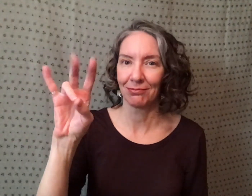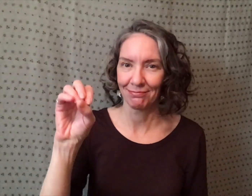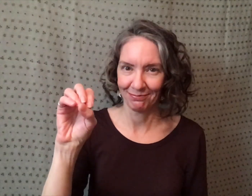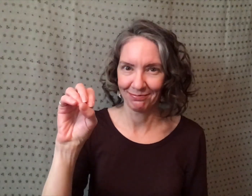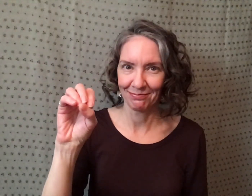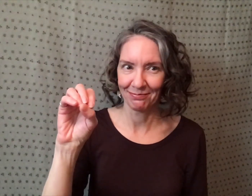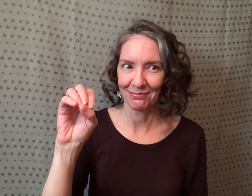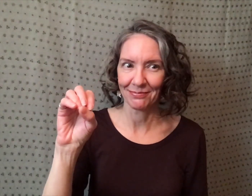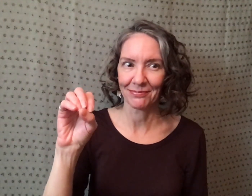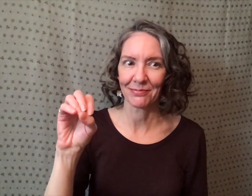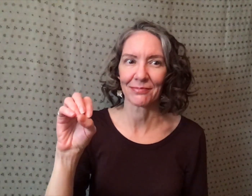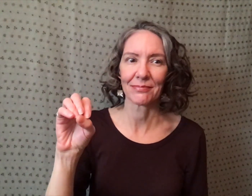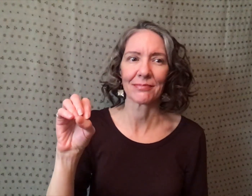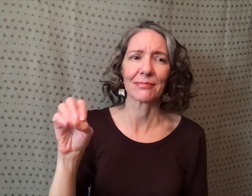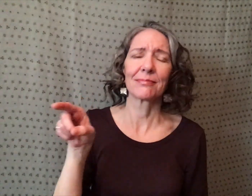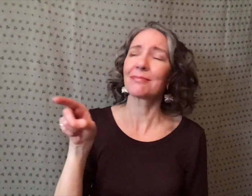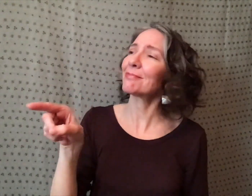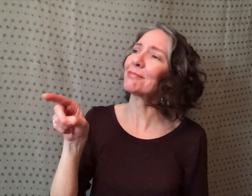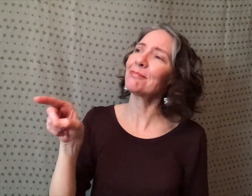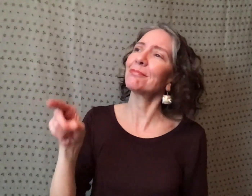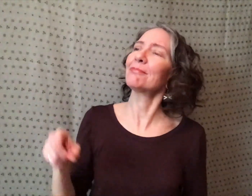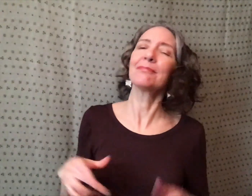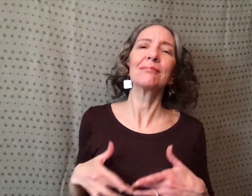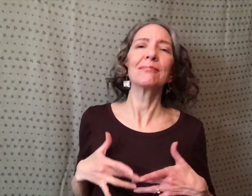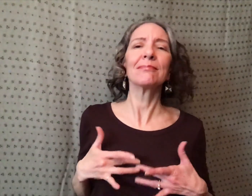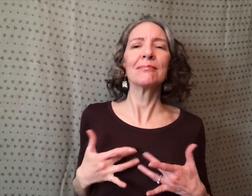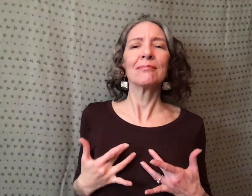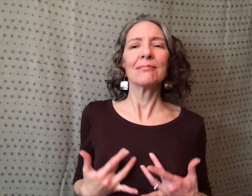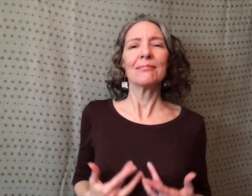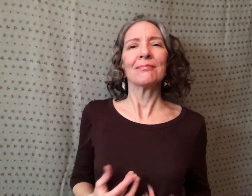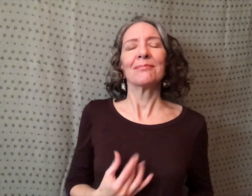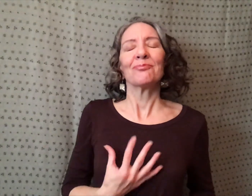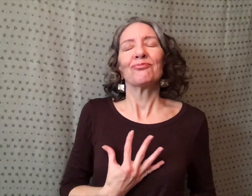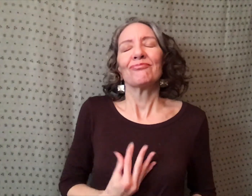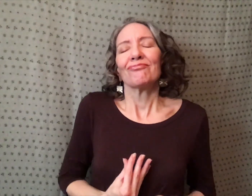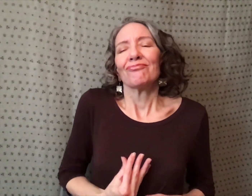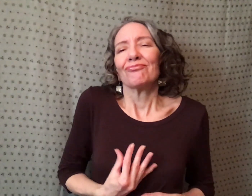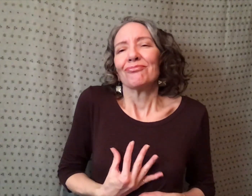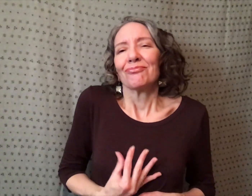he's 70 years old he's got a soft heart